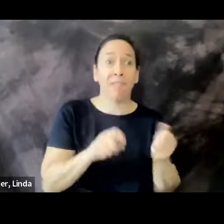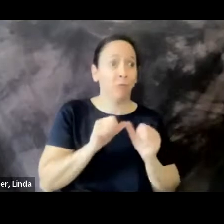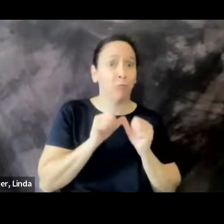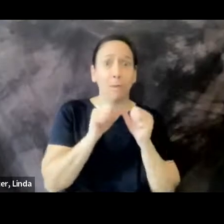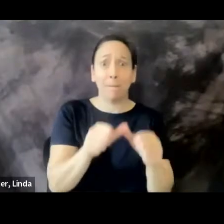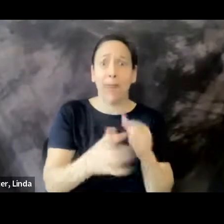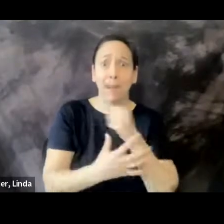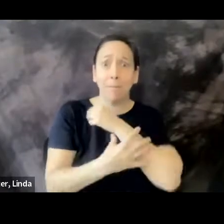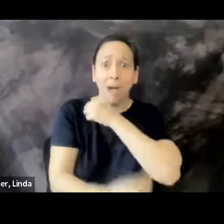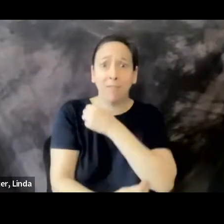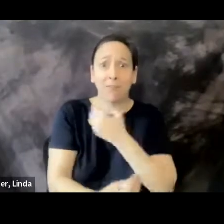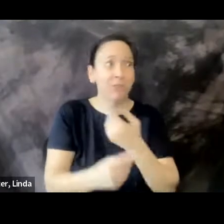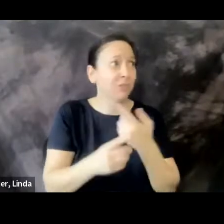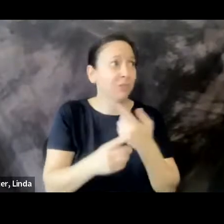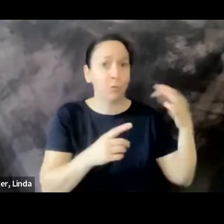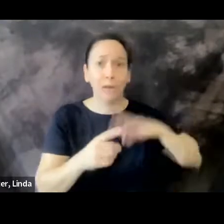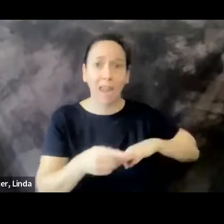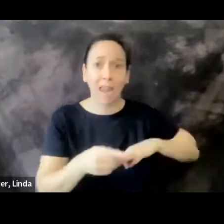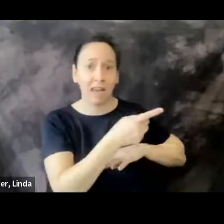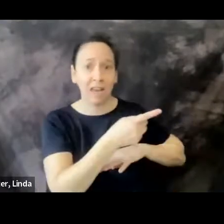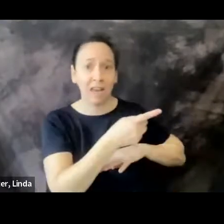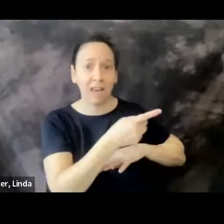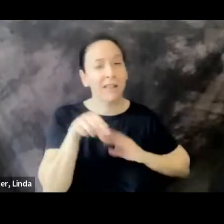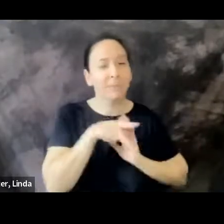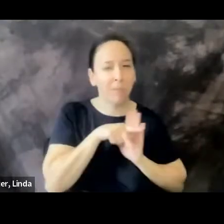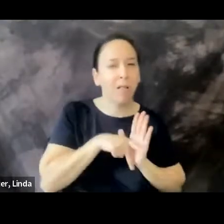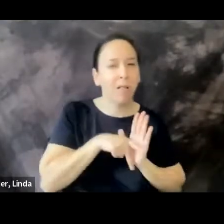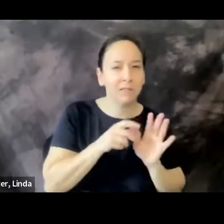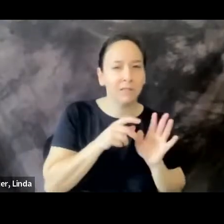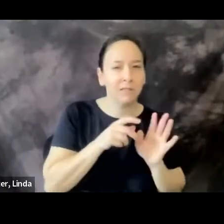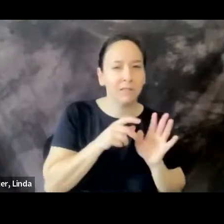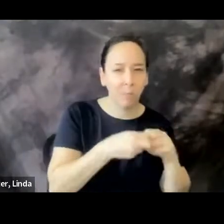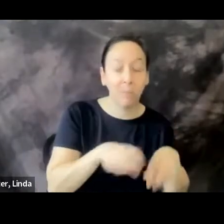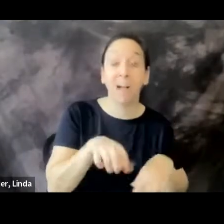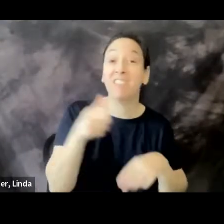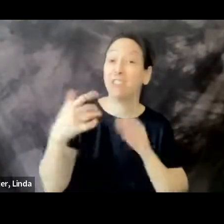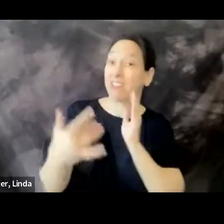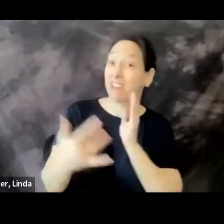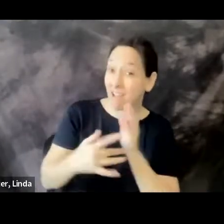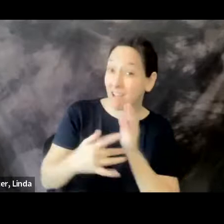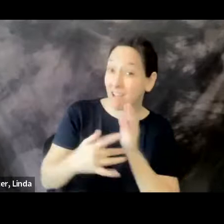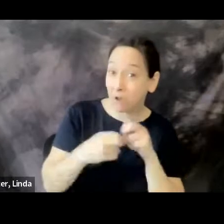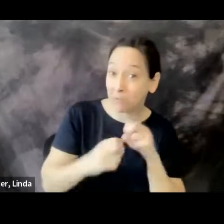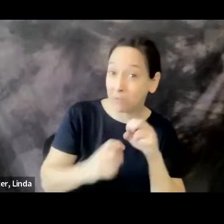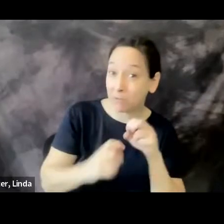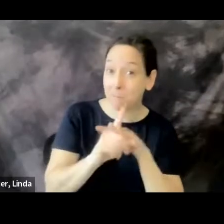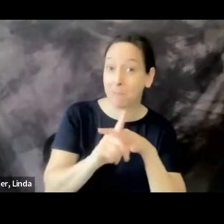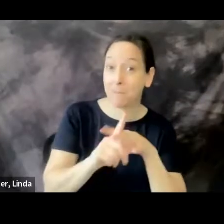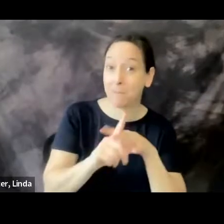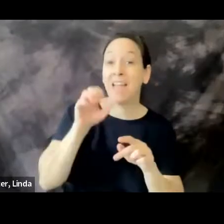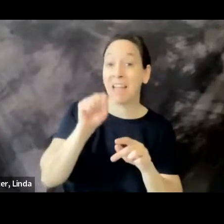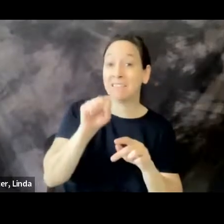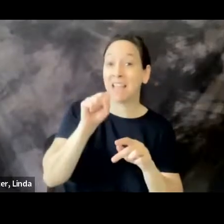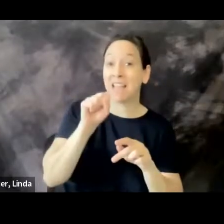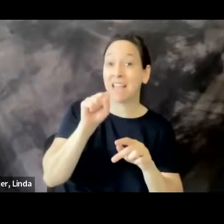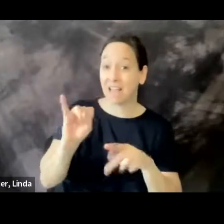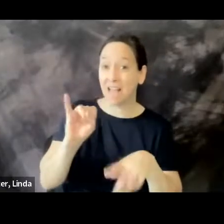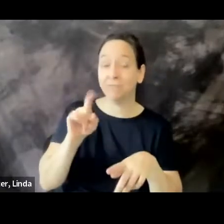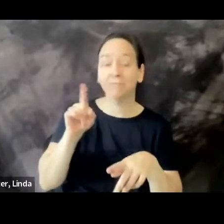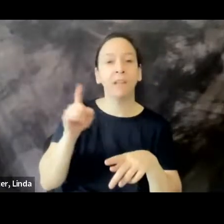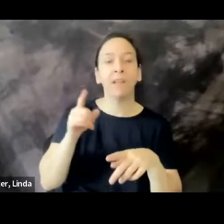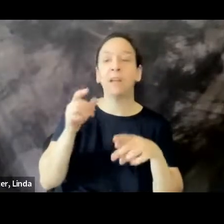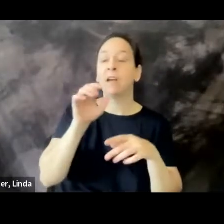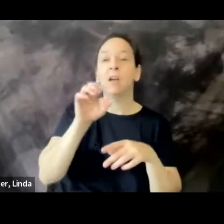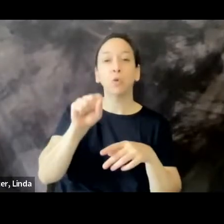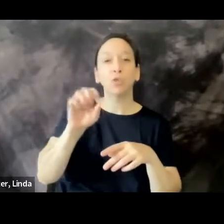these benefits. That's a policy problem. But one technology problem that happened with SSI is that the Social Security Administration was